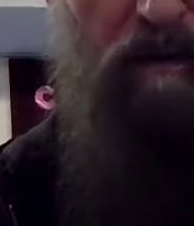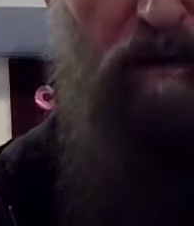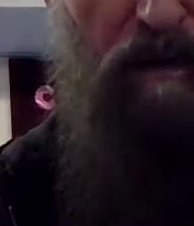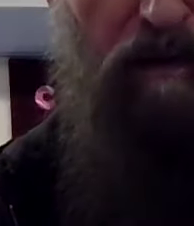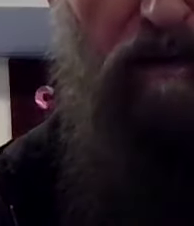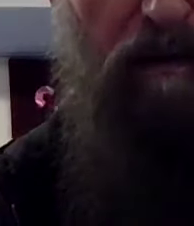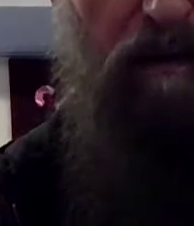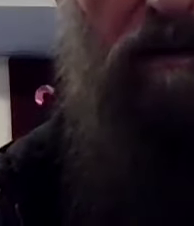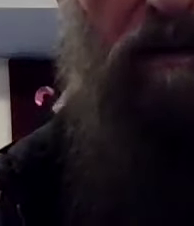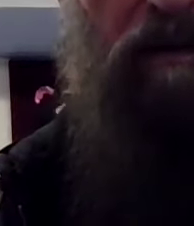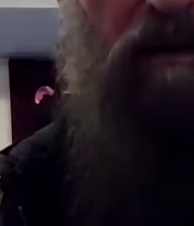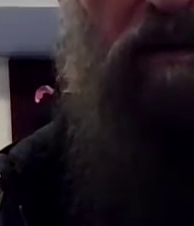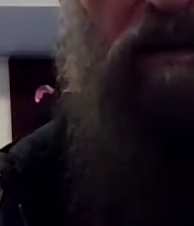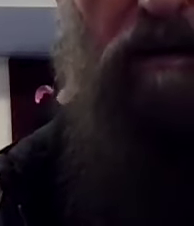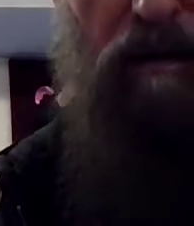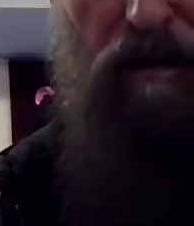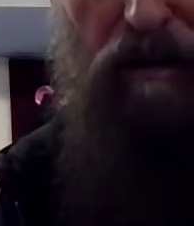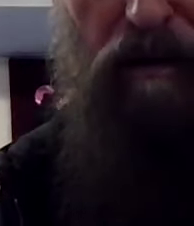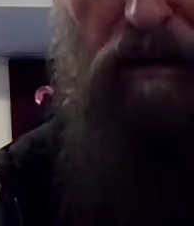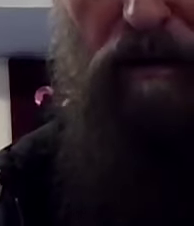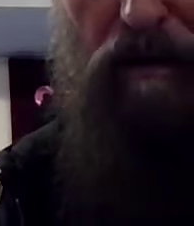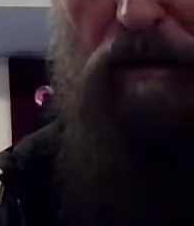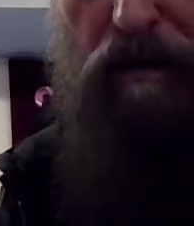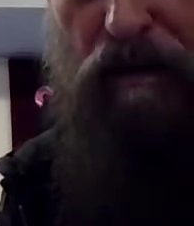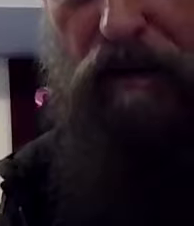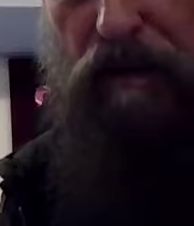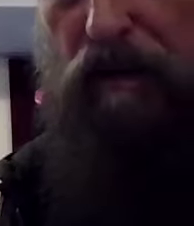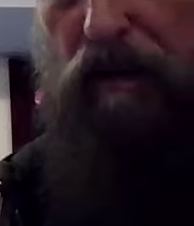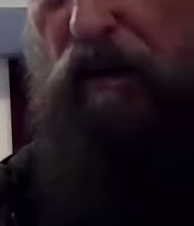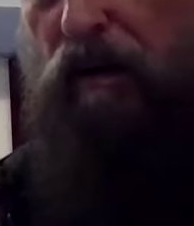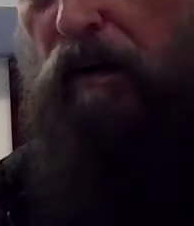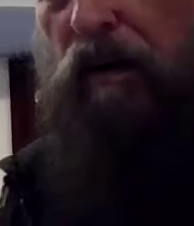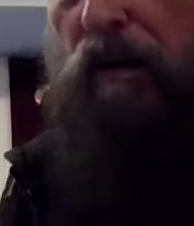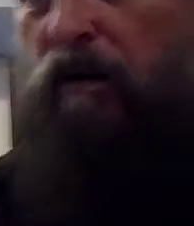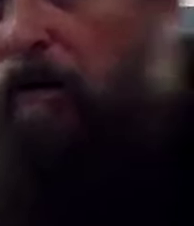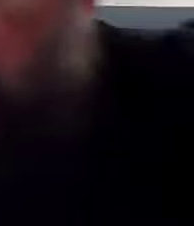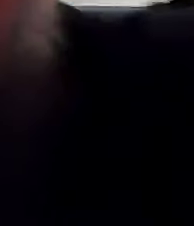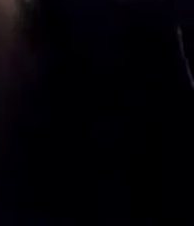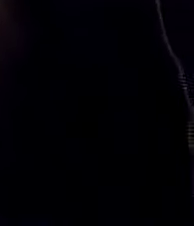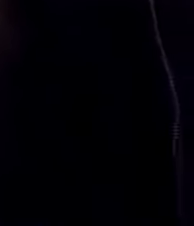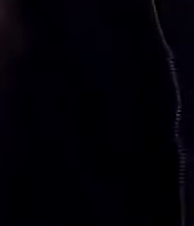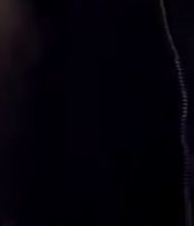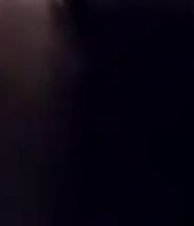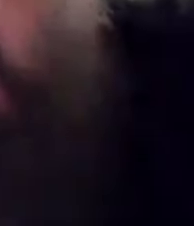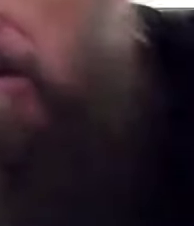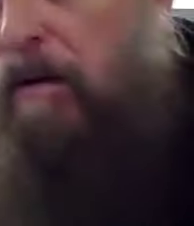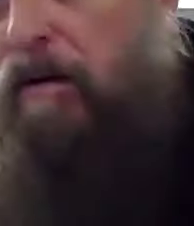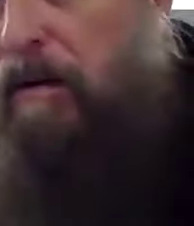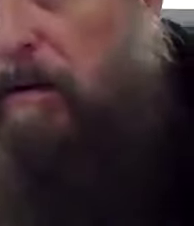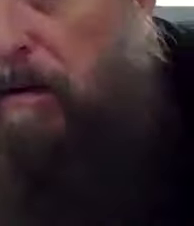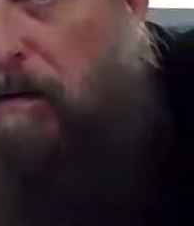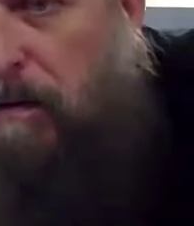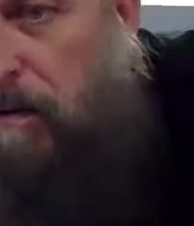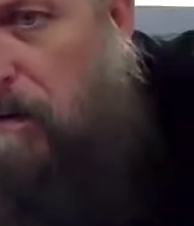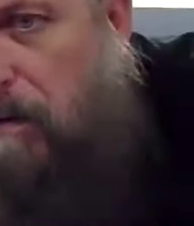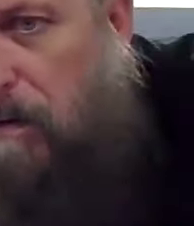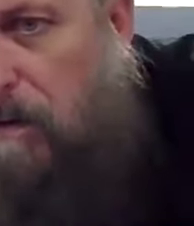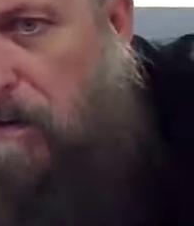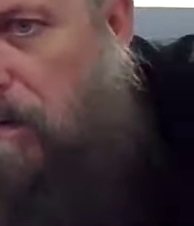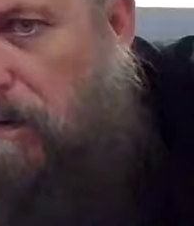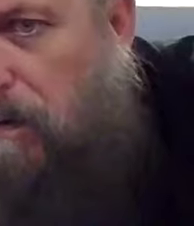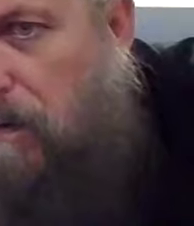able to spend a lot of time with us, he will interview with the advocates and we will post that on YouTube. So I want to apologize and thank you for